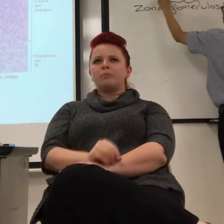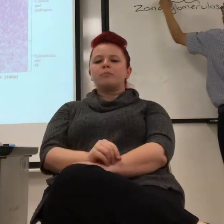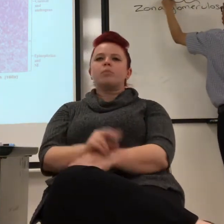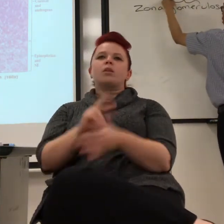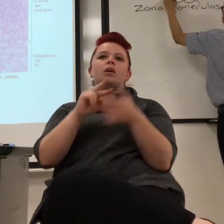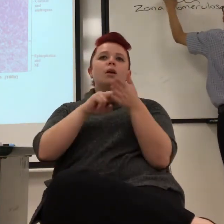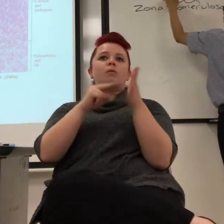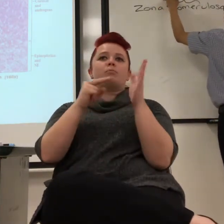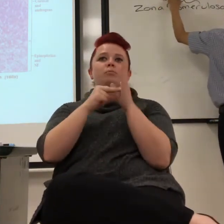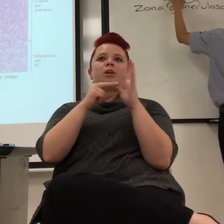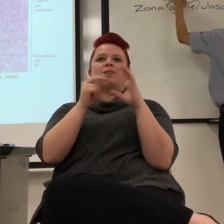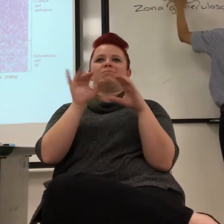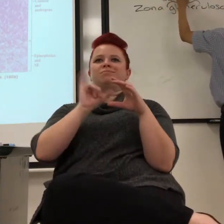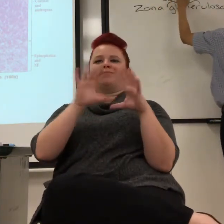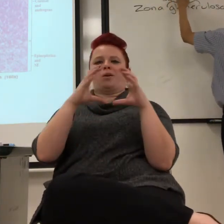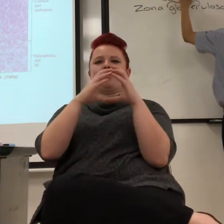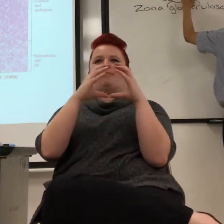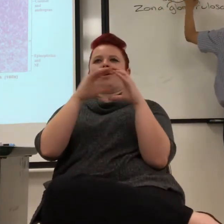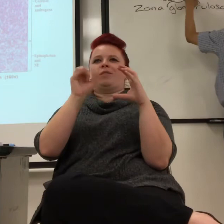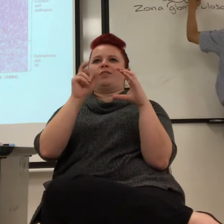means a ball of yarn.